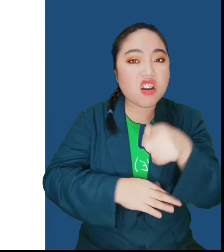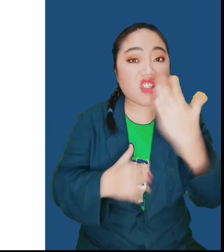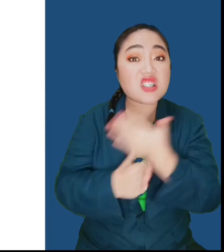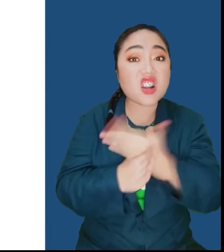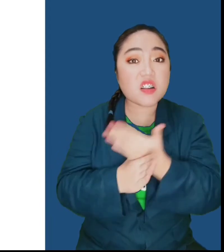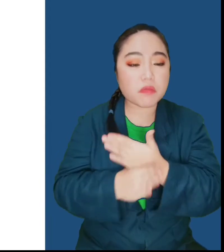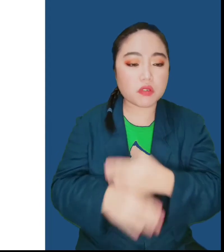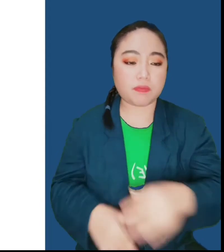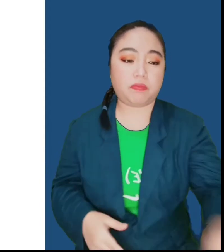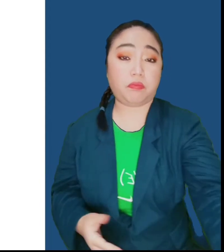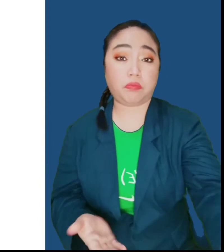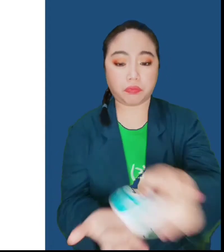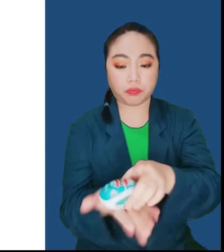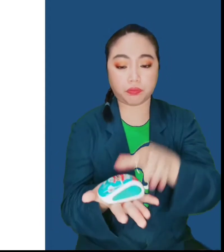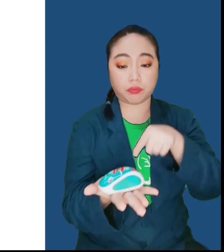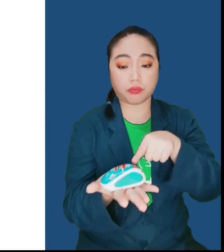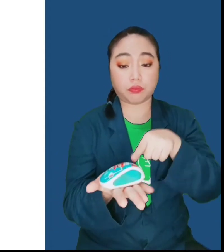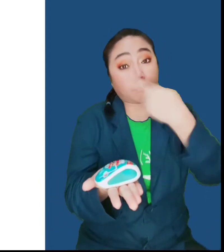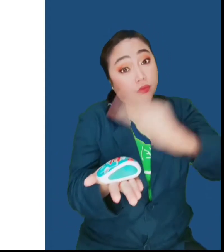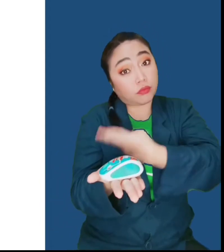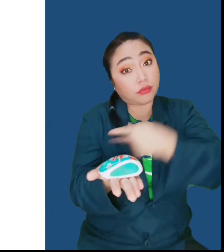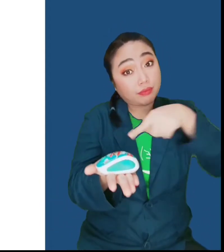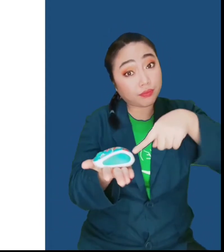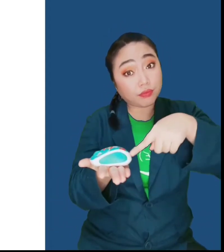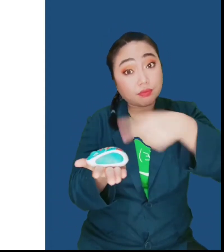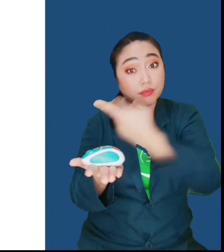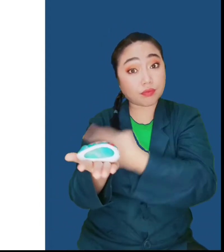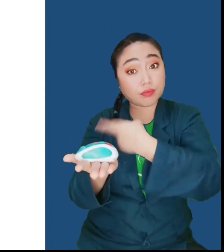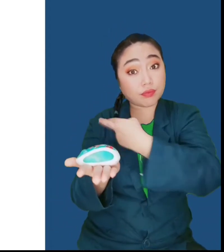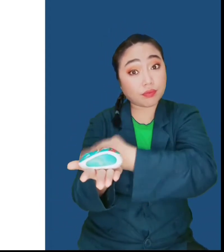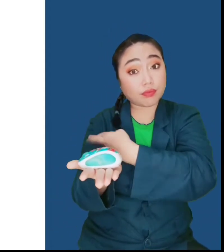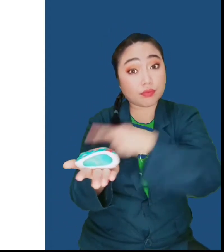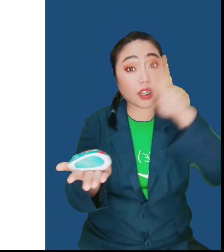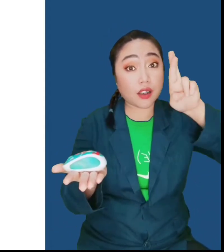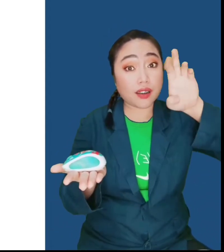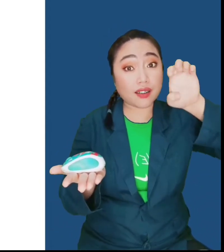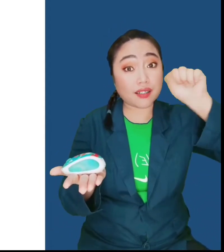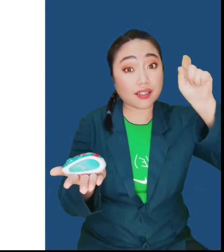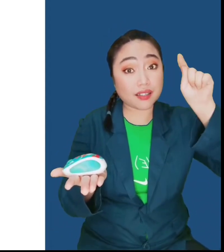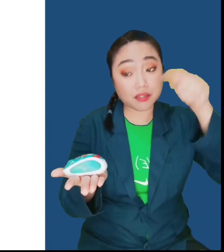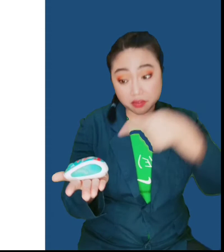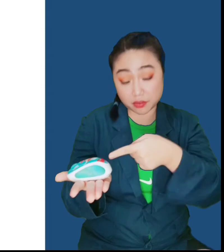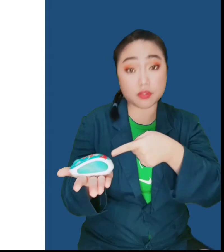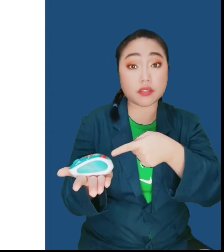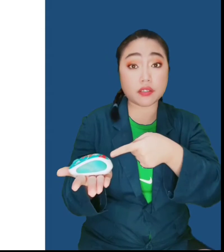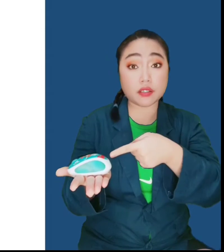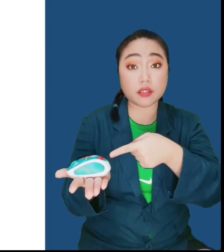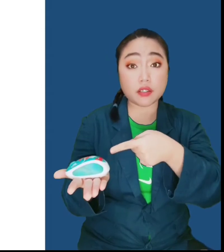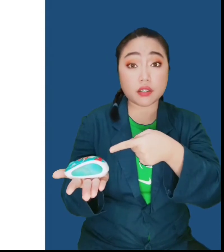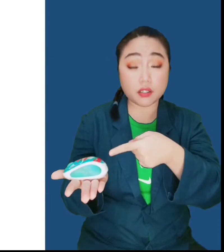and if you disturb it, like this mouse, it's at rest and I disturb it,